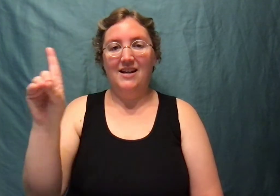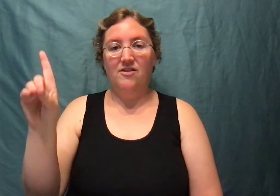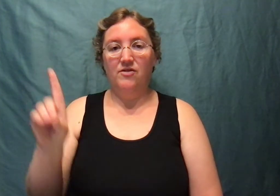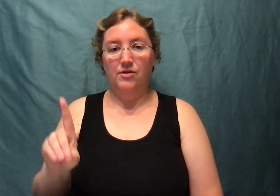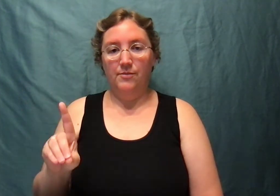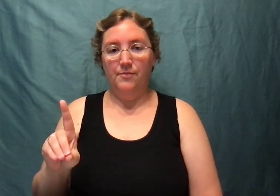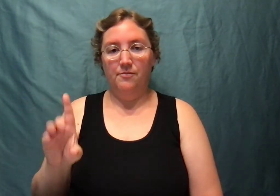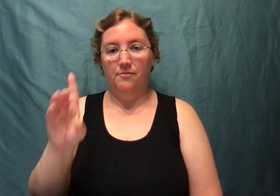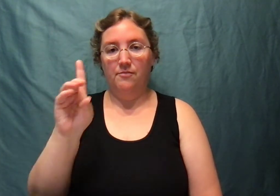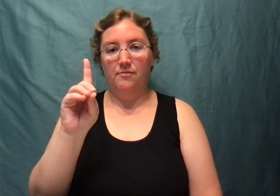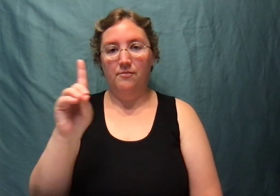Denver,